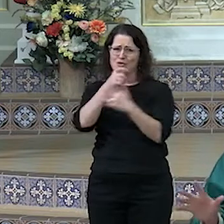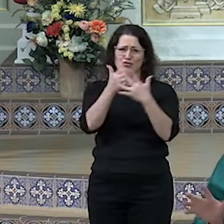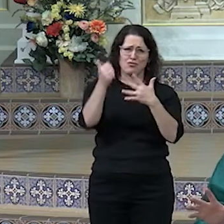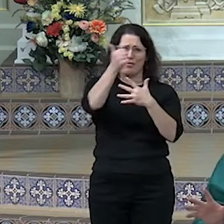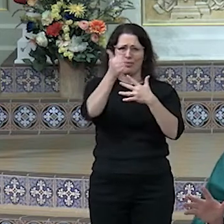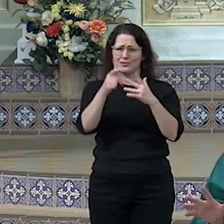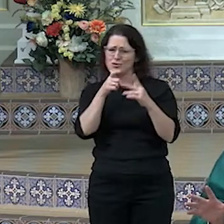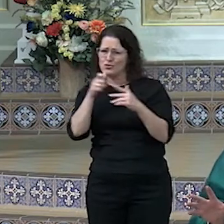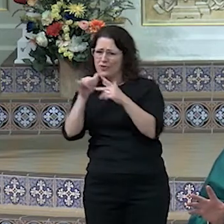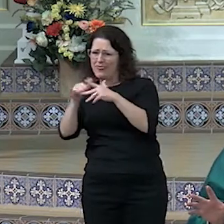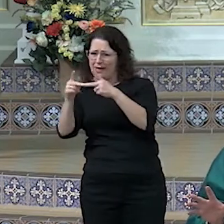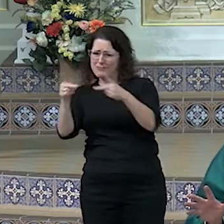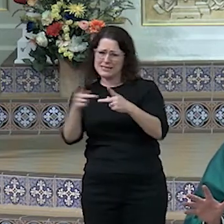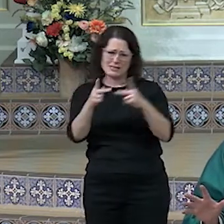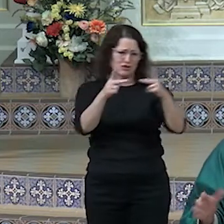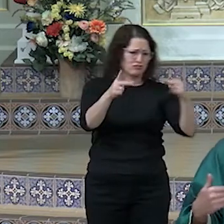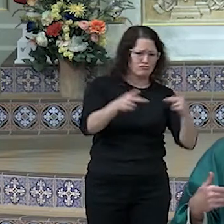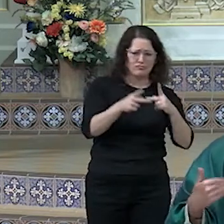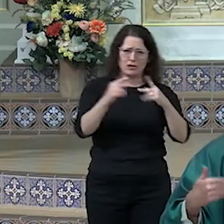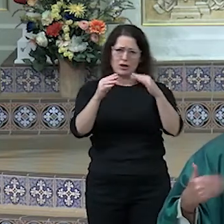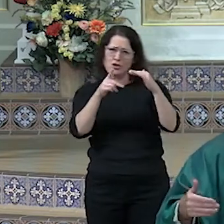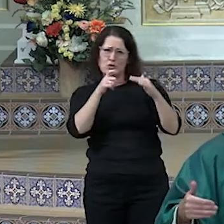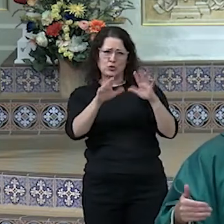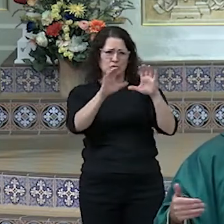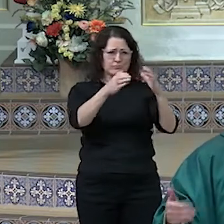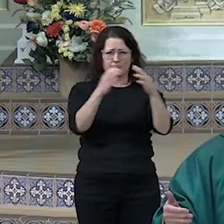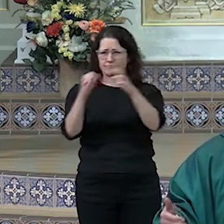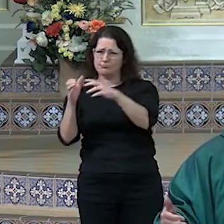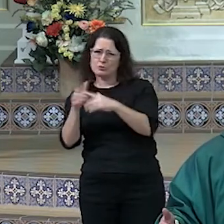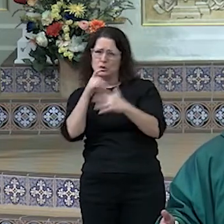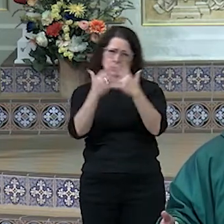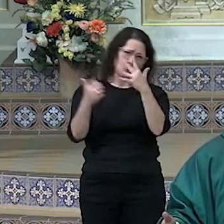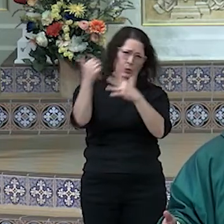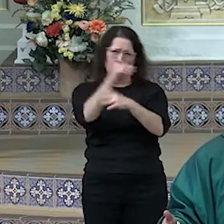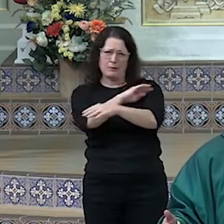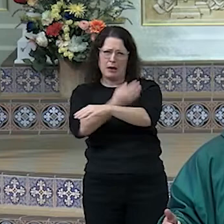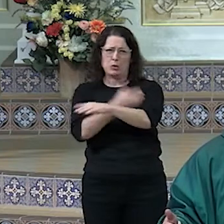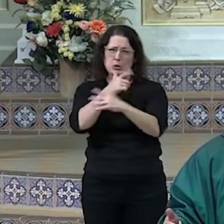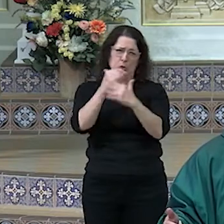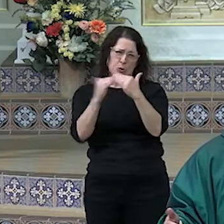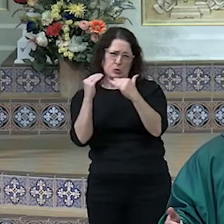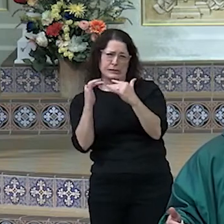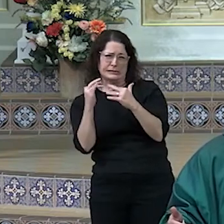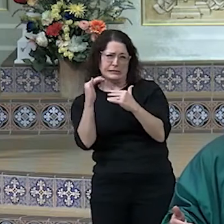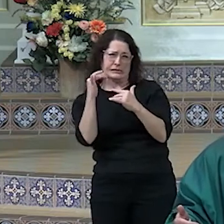into his reign, right? Who is the greatest among them?